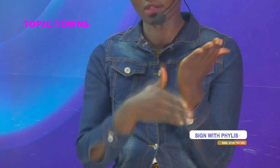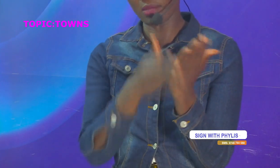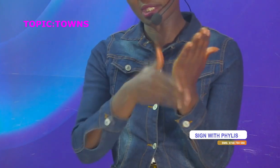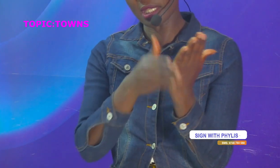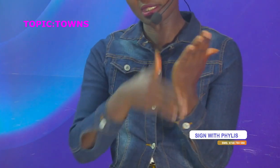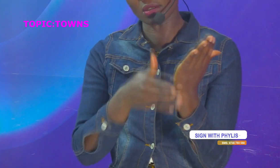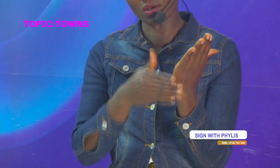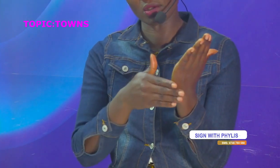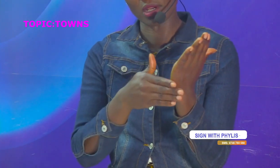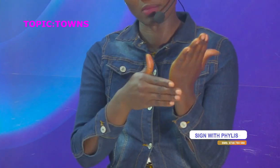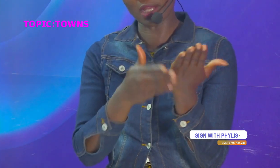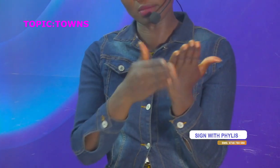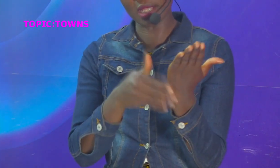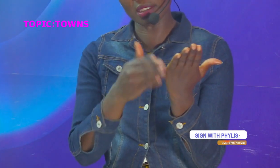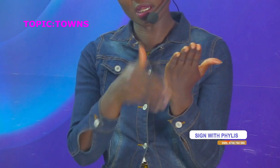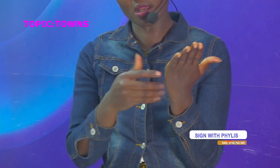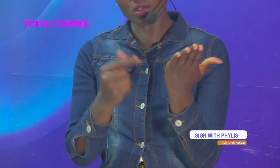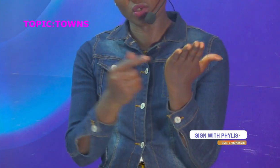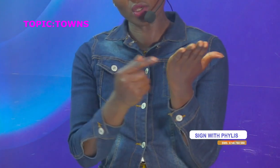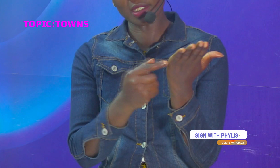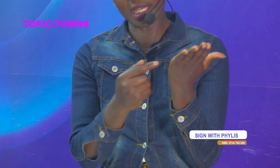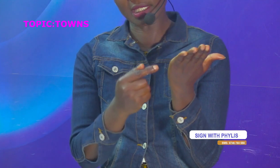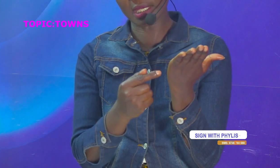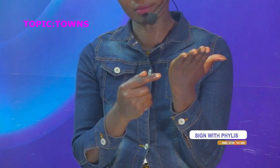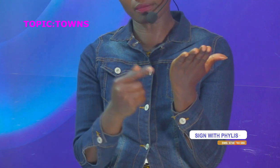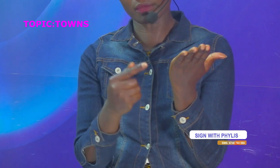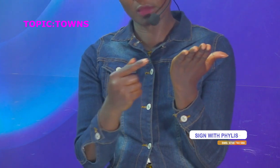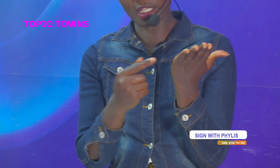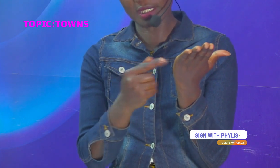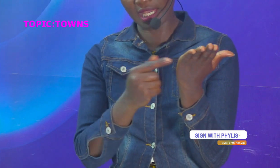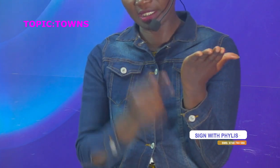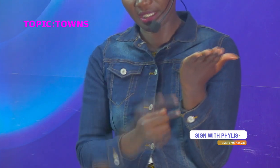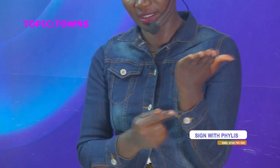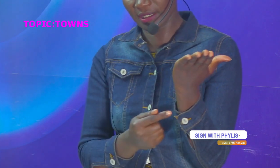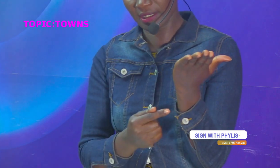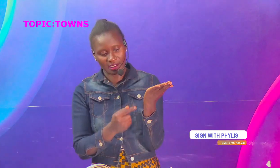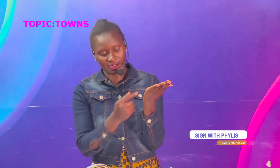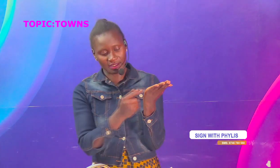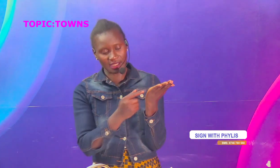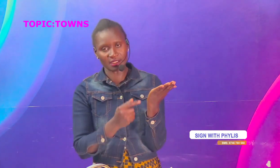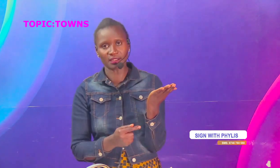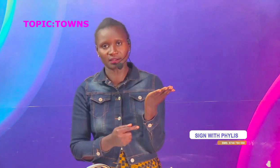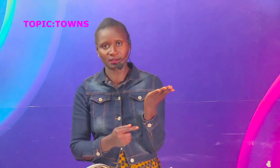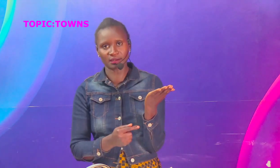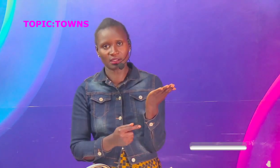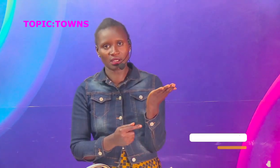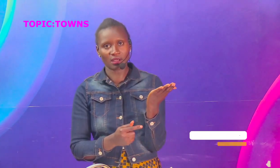this on your palm hand. So Taita. Taita. Taita.